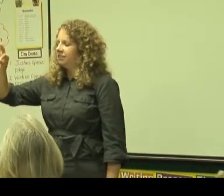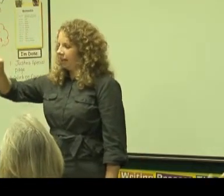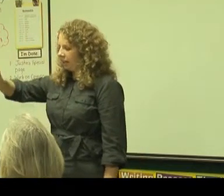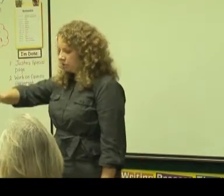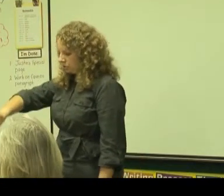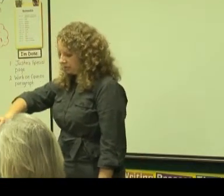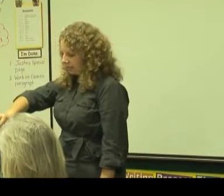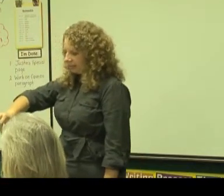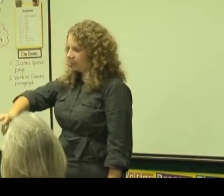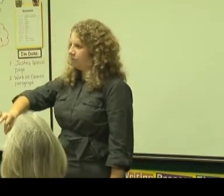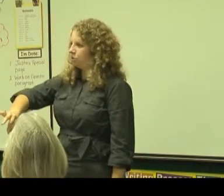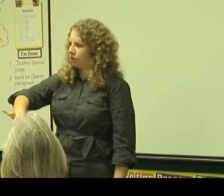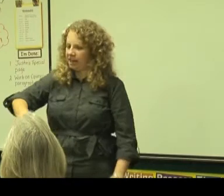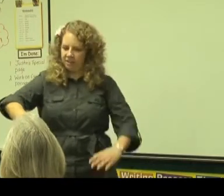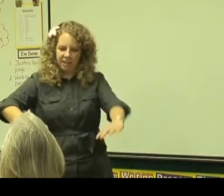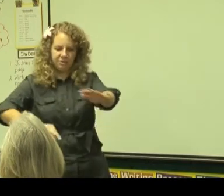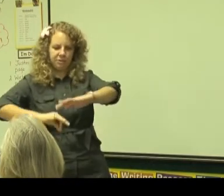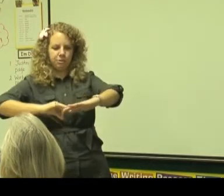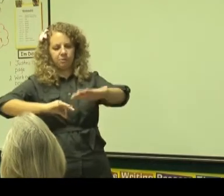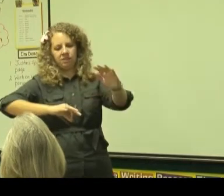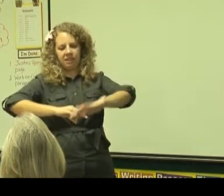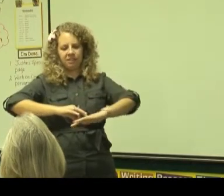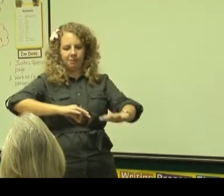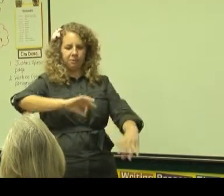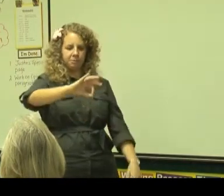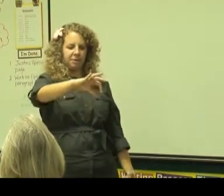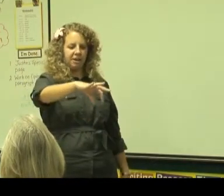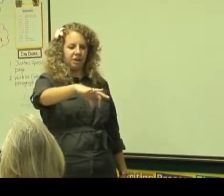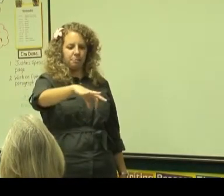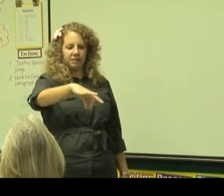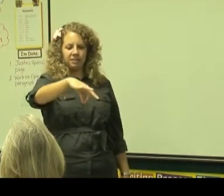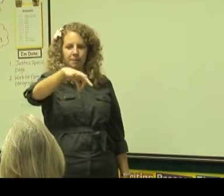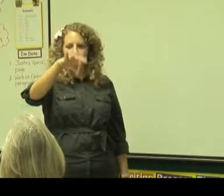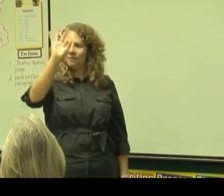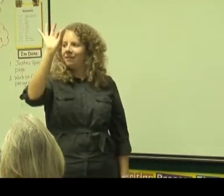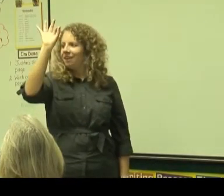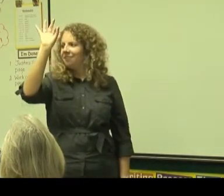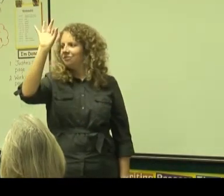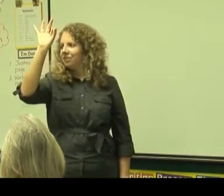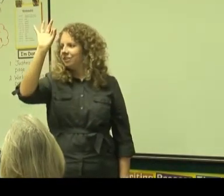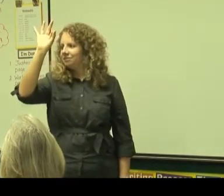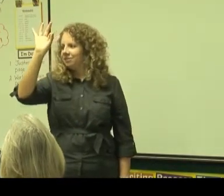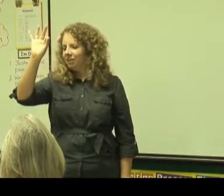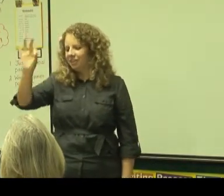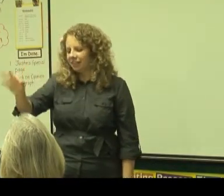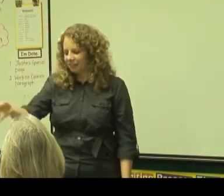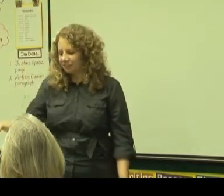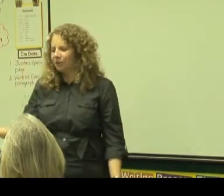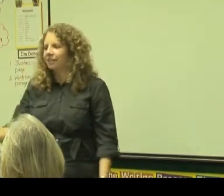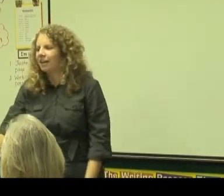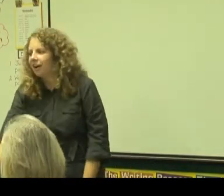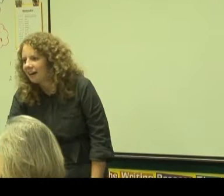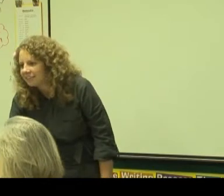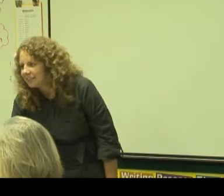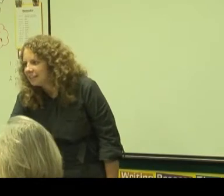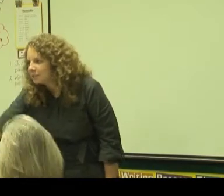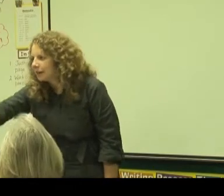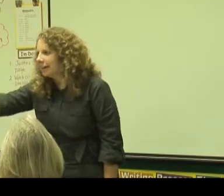Yeah. So it's kind of like if it was right here, like if this was like a table or something right here, and you picked it up, found it. Like if you're like, the key is right